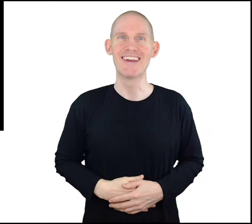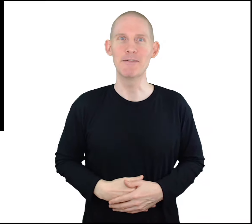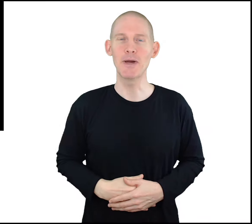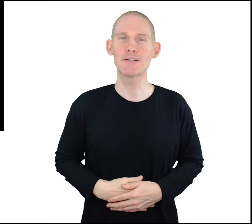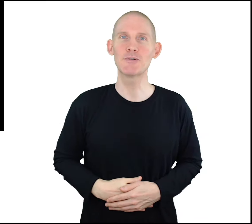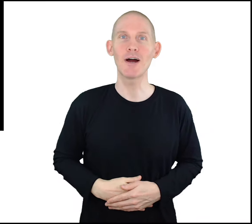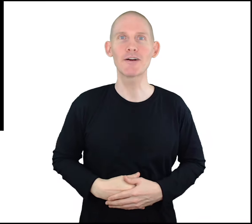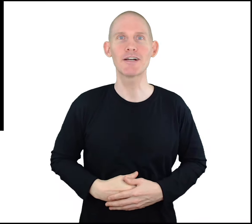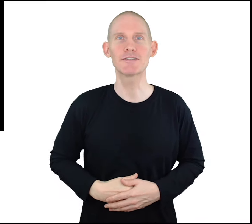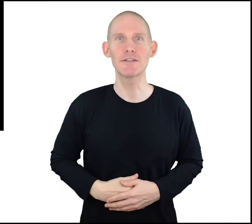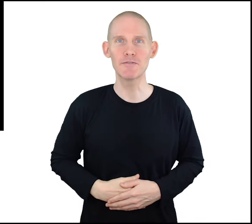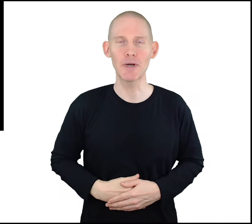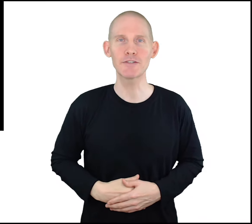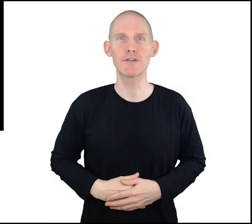And back to our cousin live Mexico.